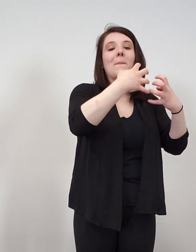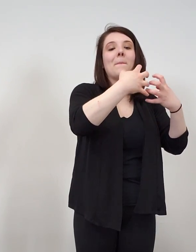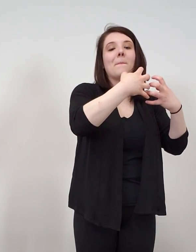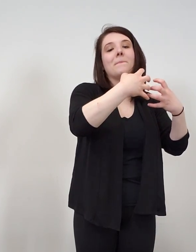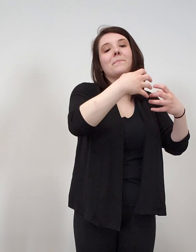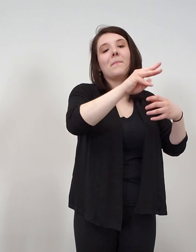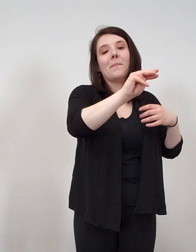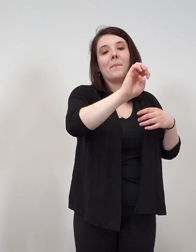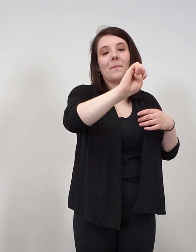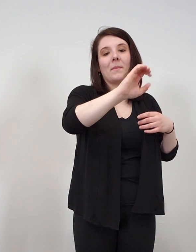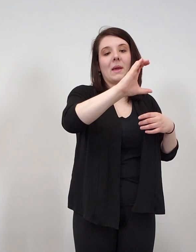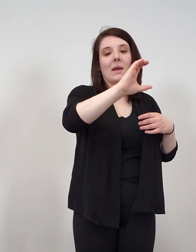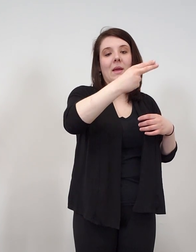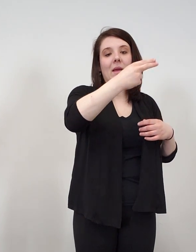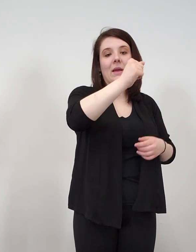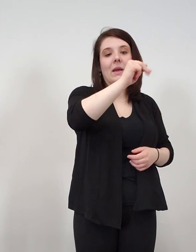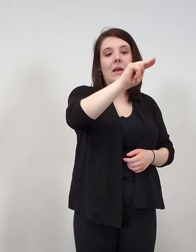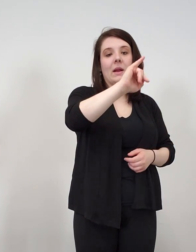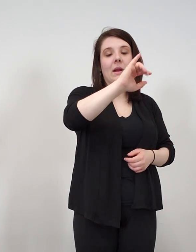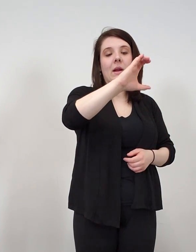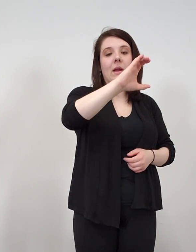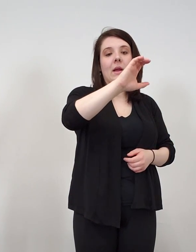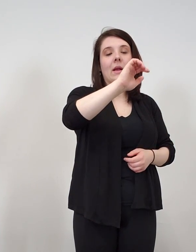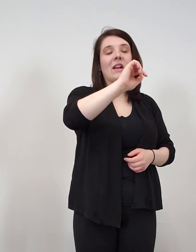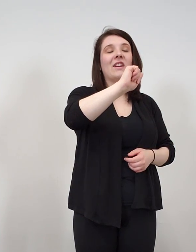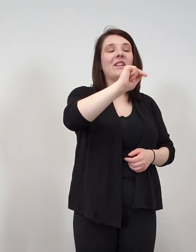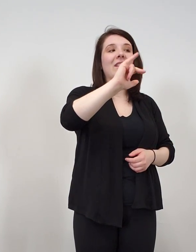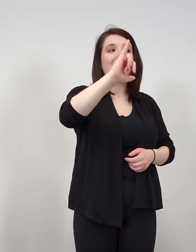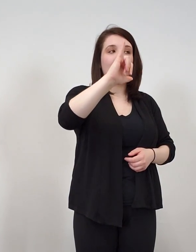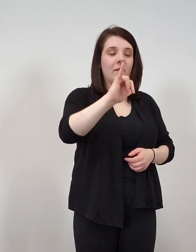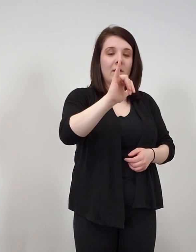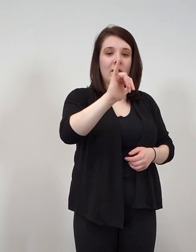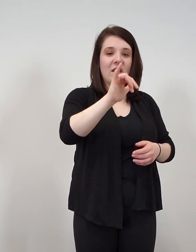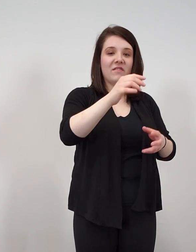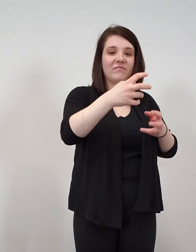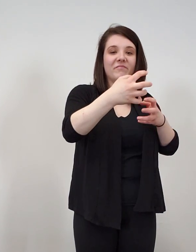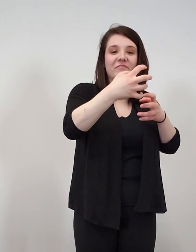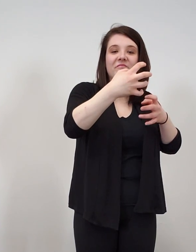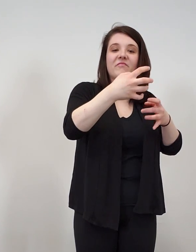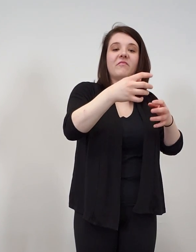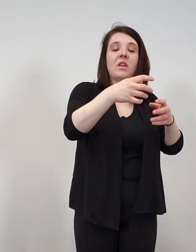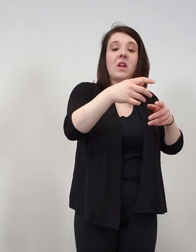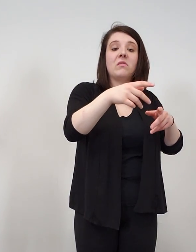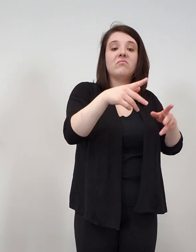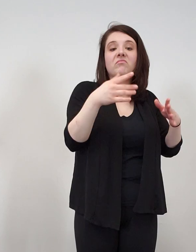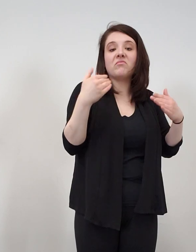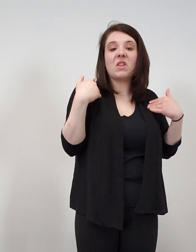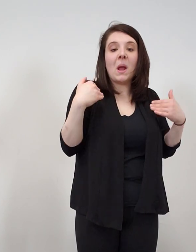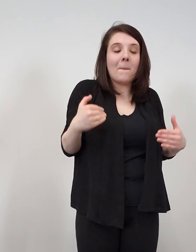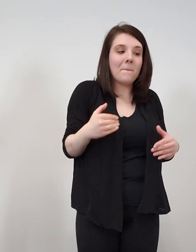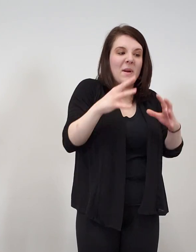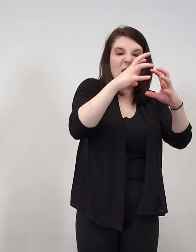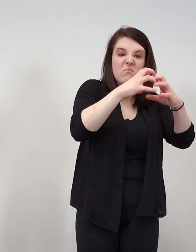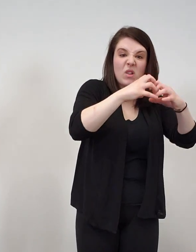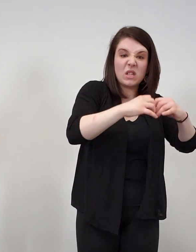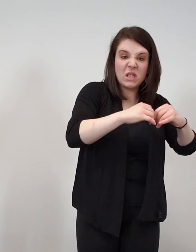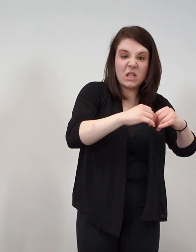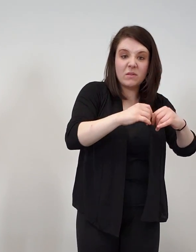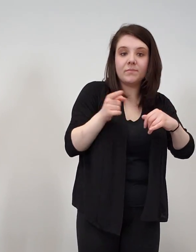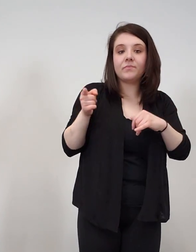That says mechanically. Of course it does. When you break something down chemically, you actually add